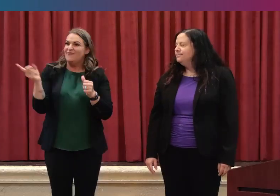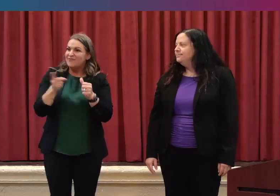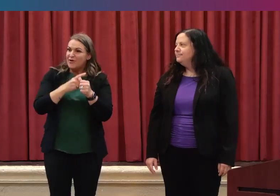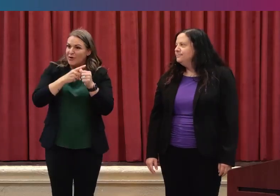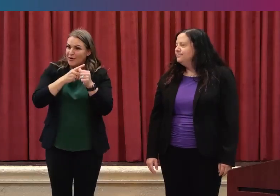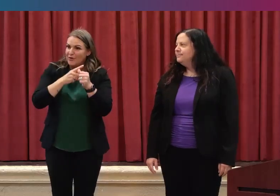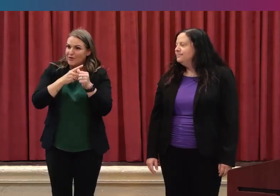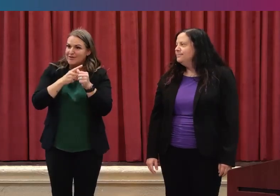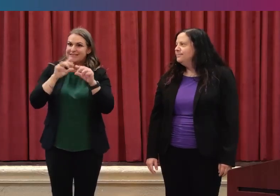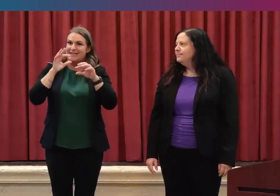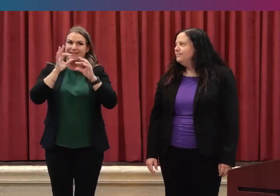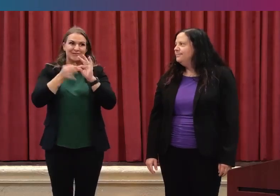LifeSigns was established in